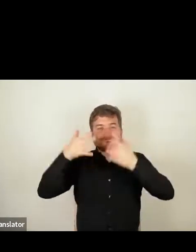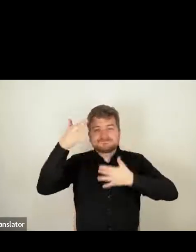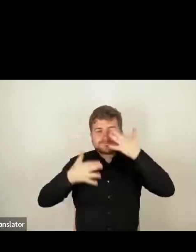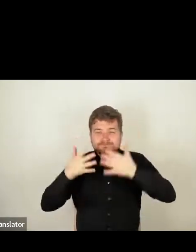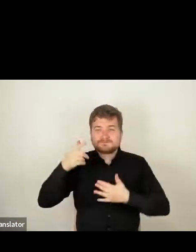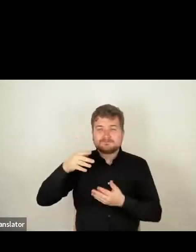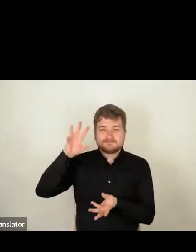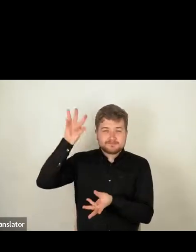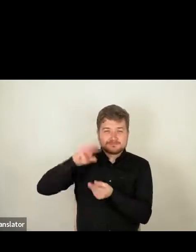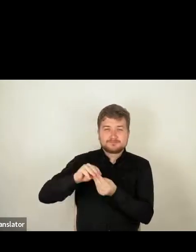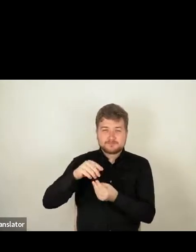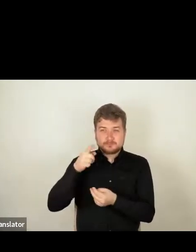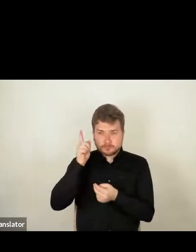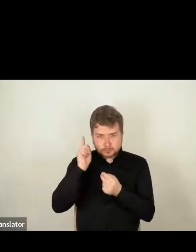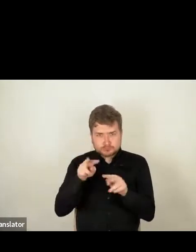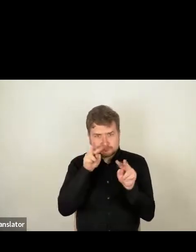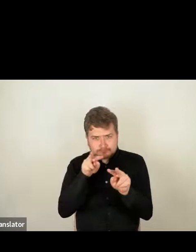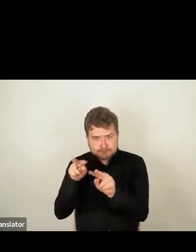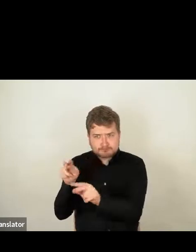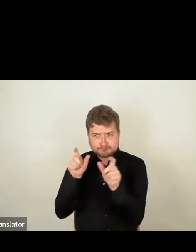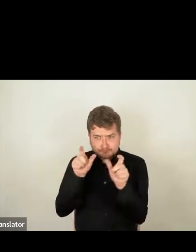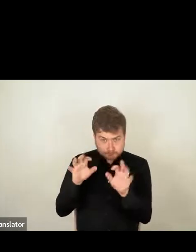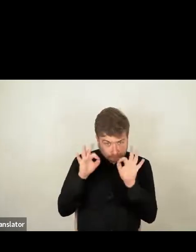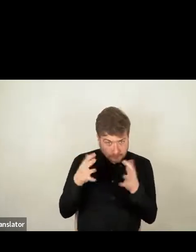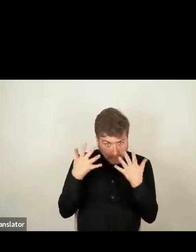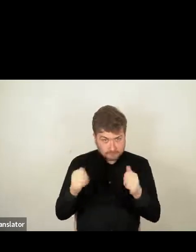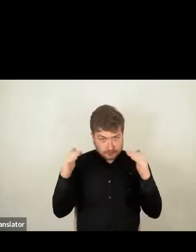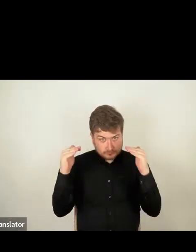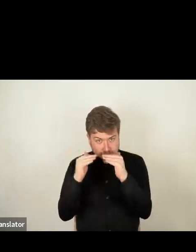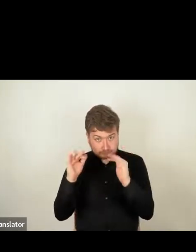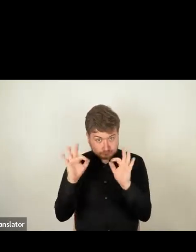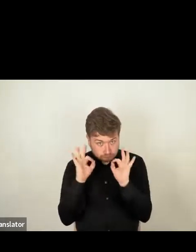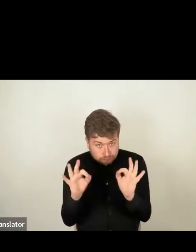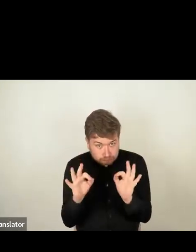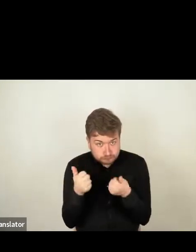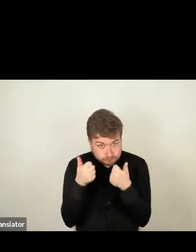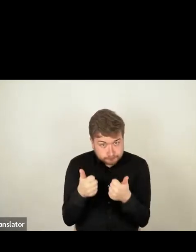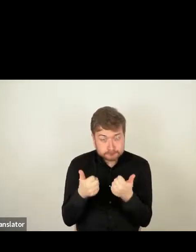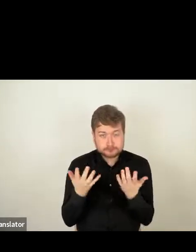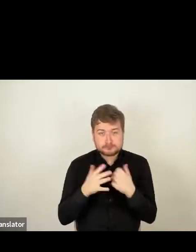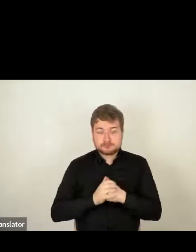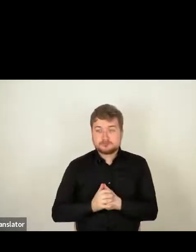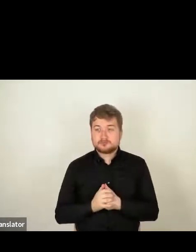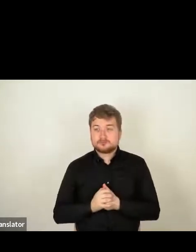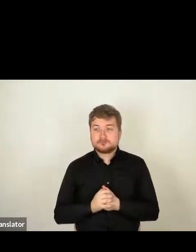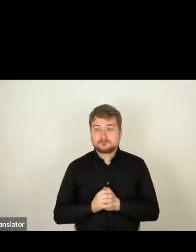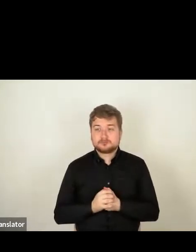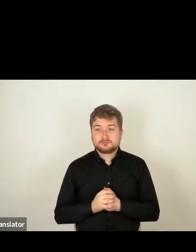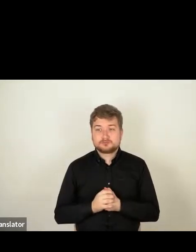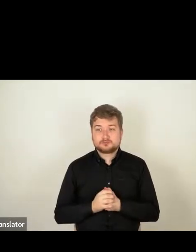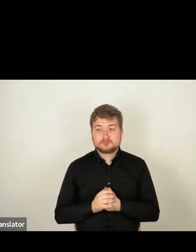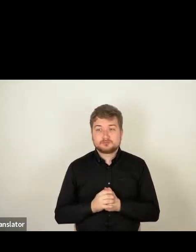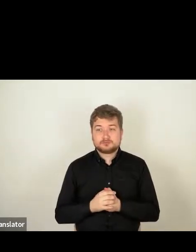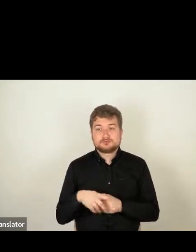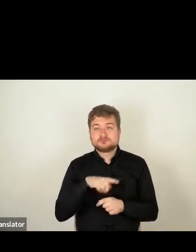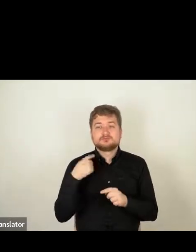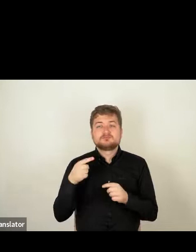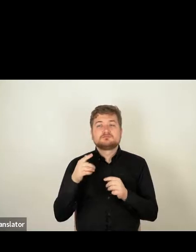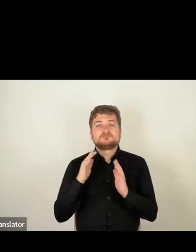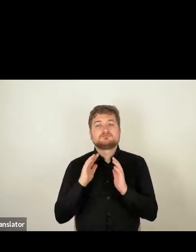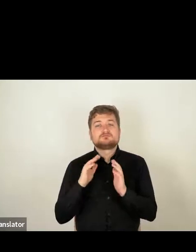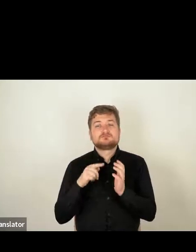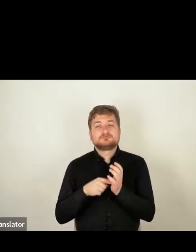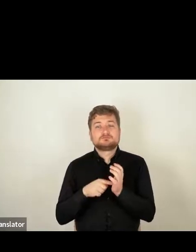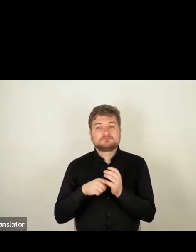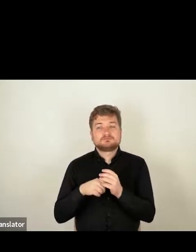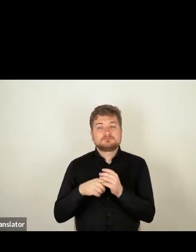the gender. And I think so there are a lot of tools that can be moving forward. We talked about codes of conduct to make Parliament safe.